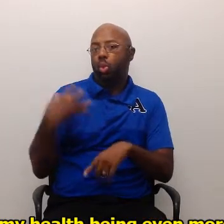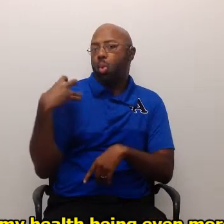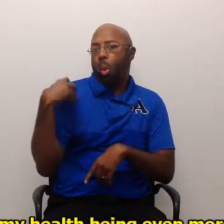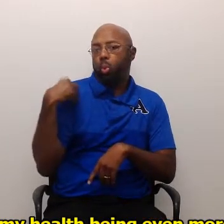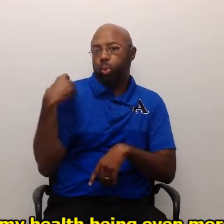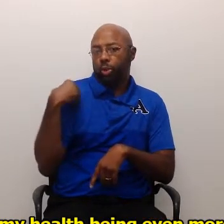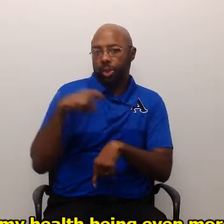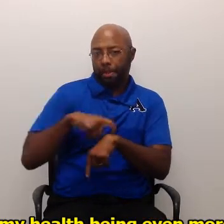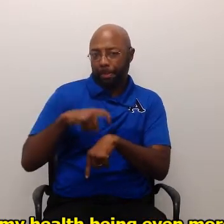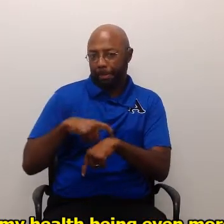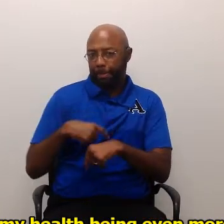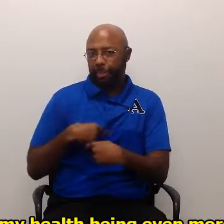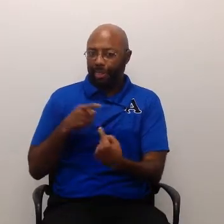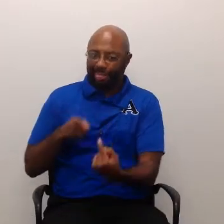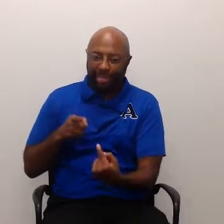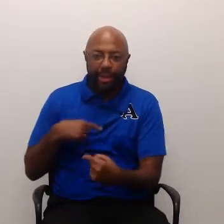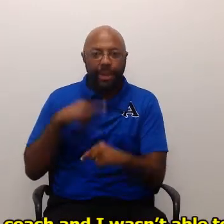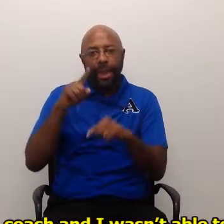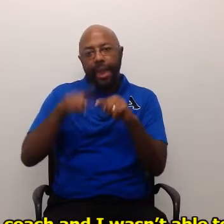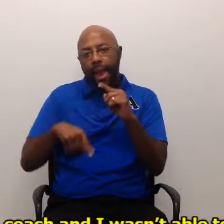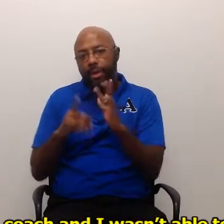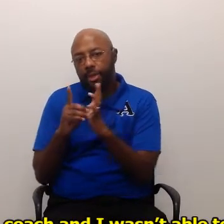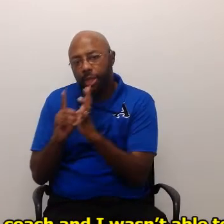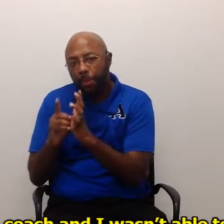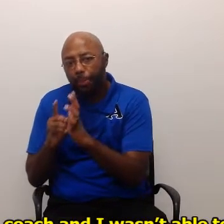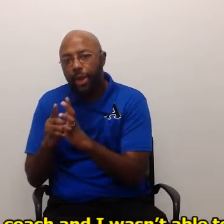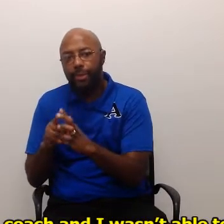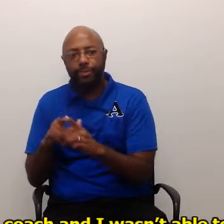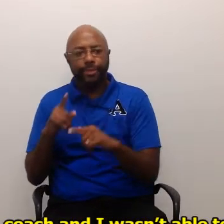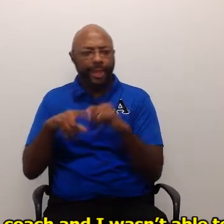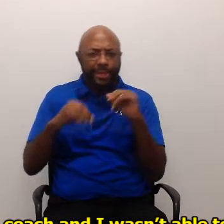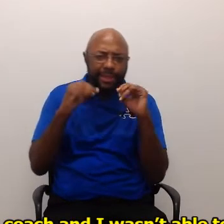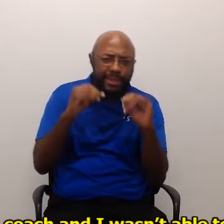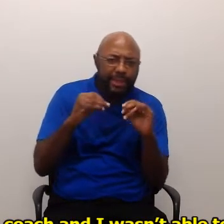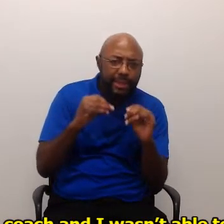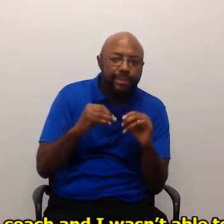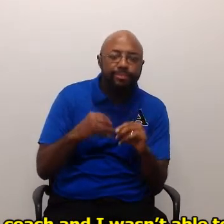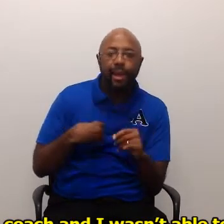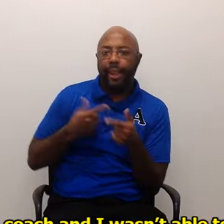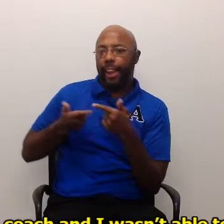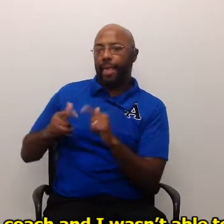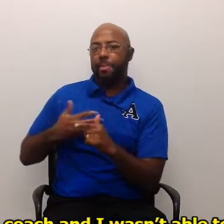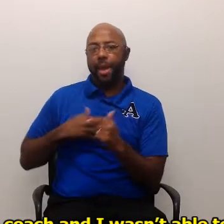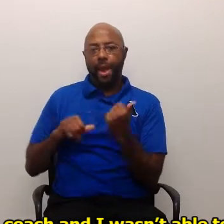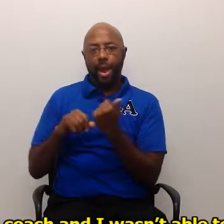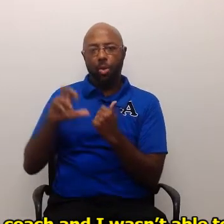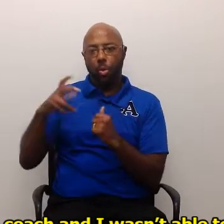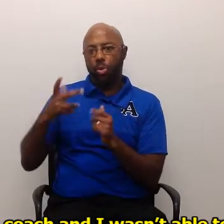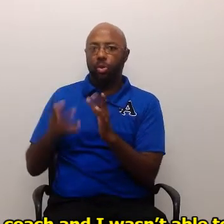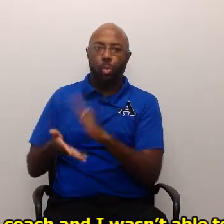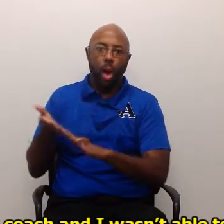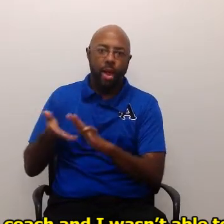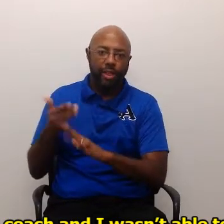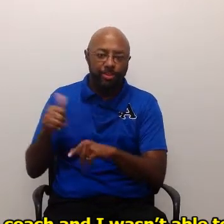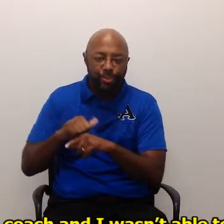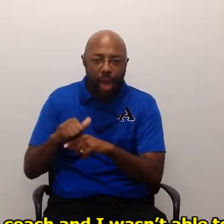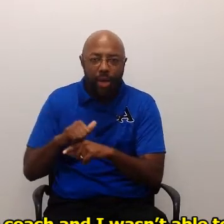in poor health. At the time I was a coach, and I wasn't able to teach. I had to let